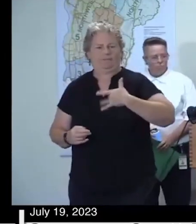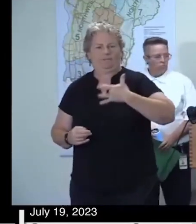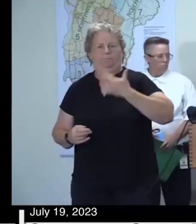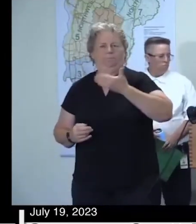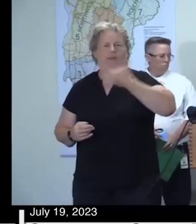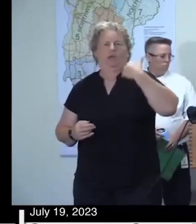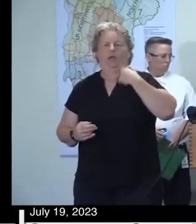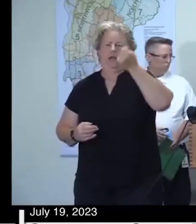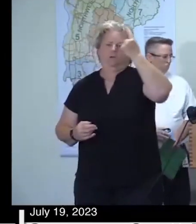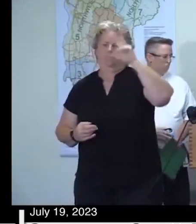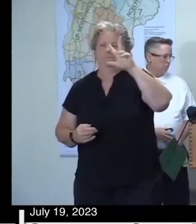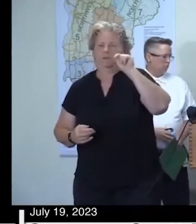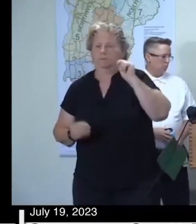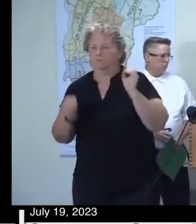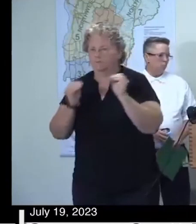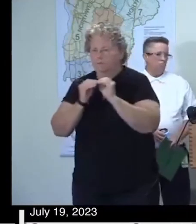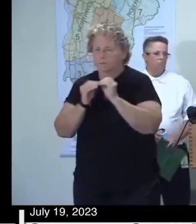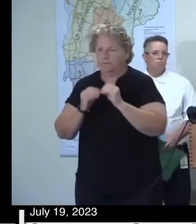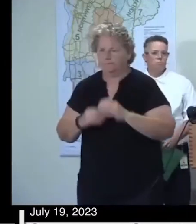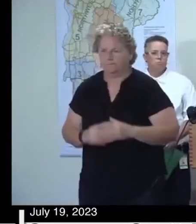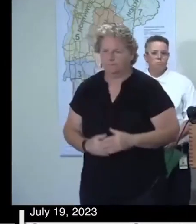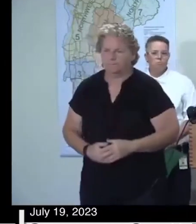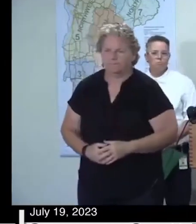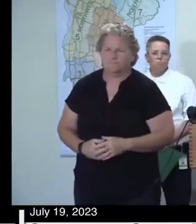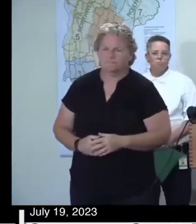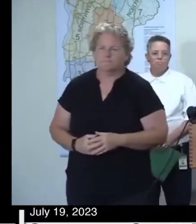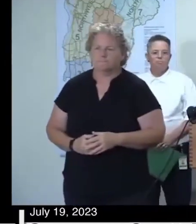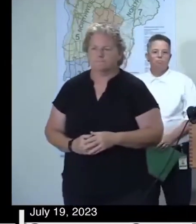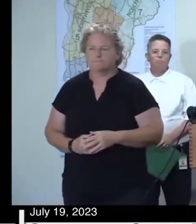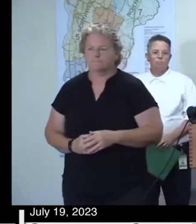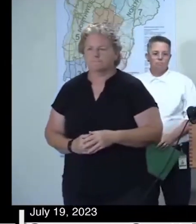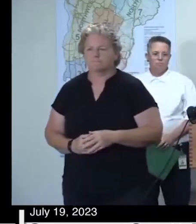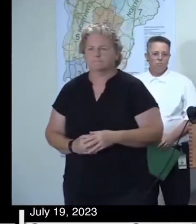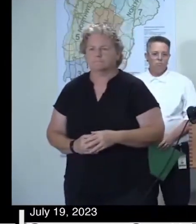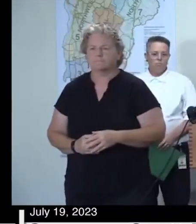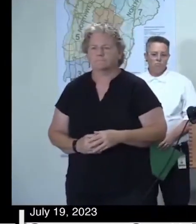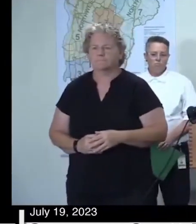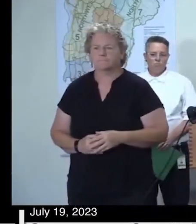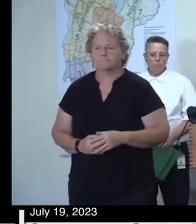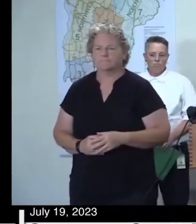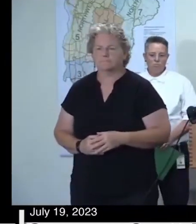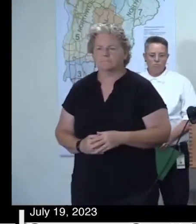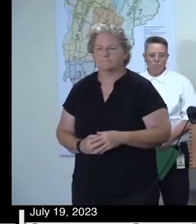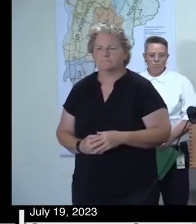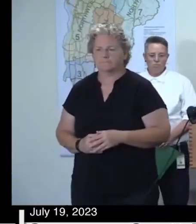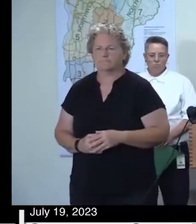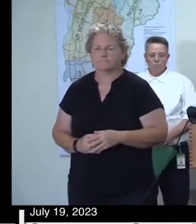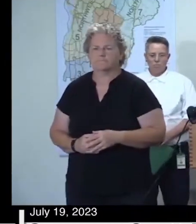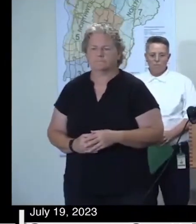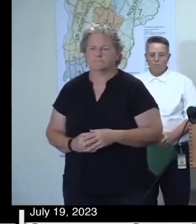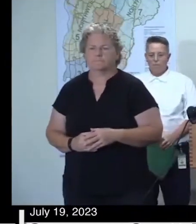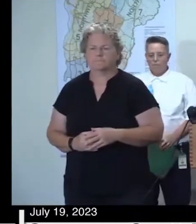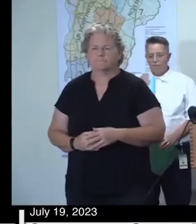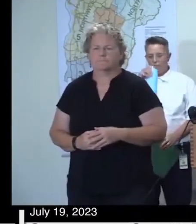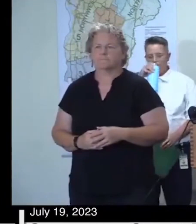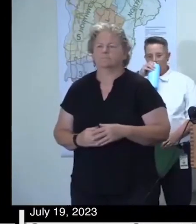him, the slides he's briefing are all of the work that FEMA is doing. I mean, we are truly nested with each other on the